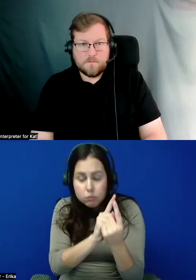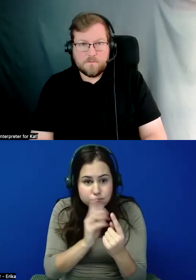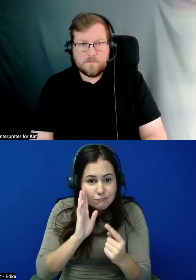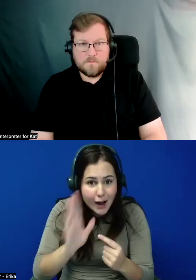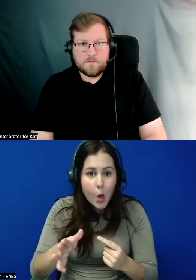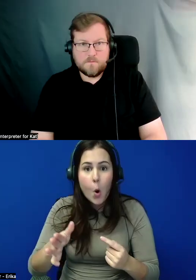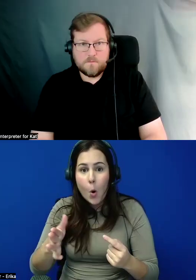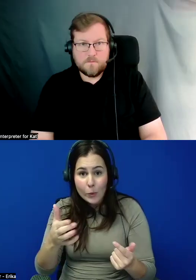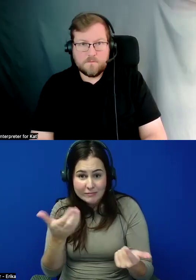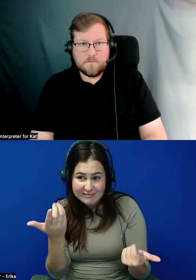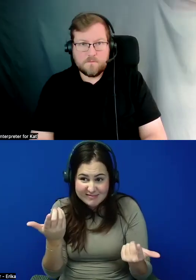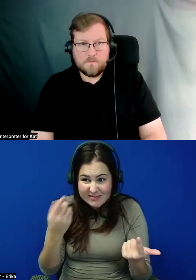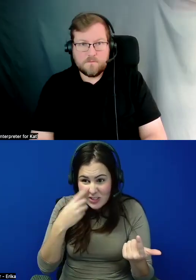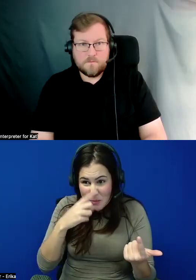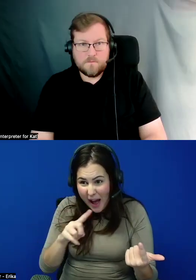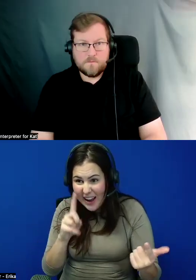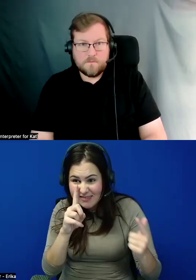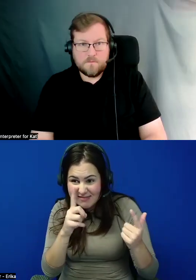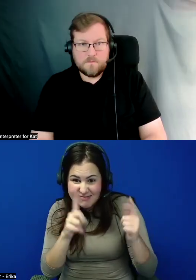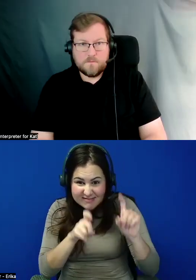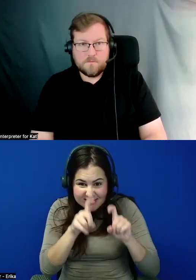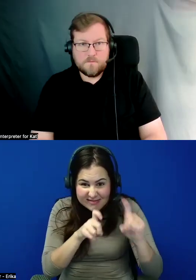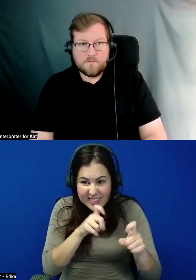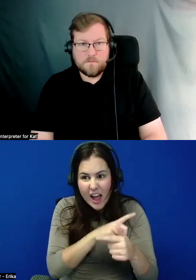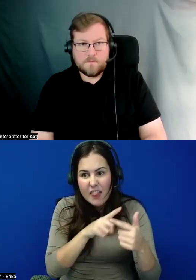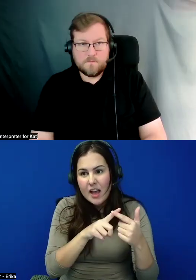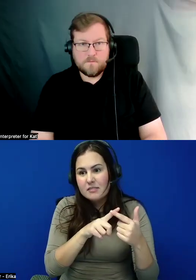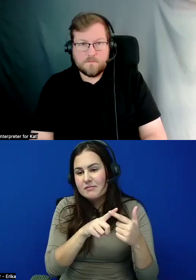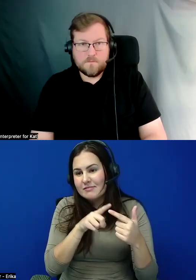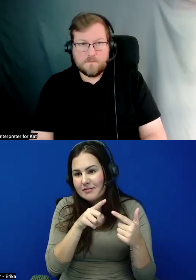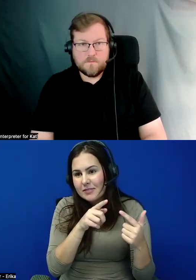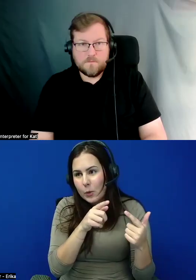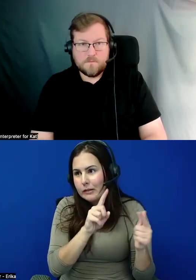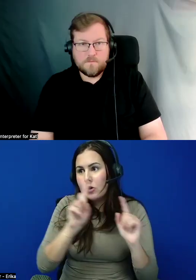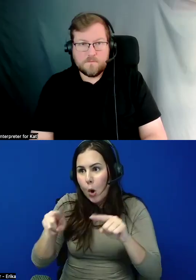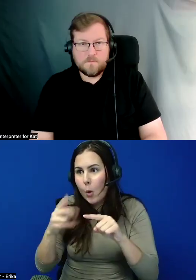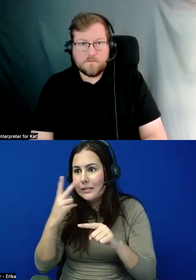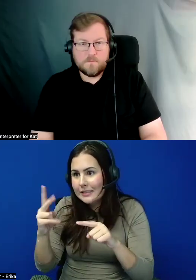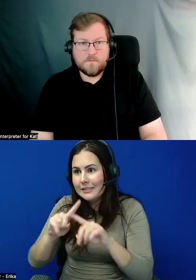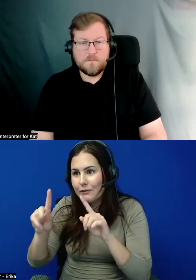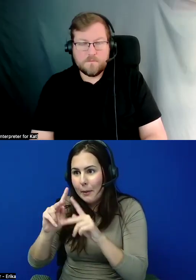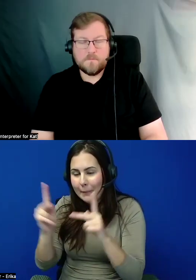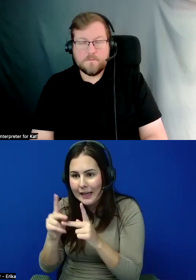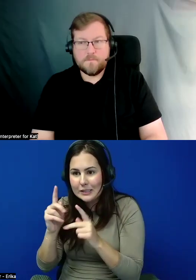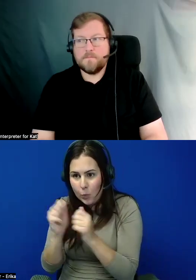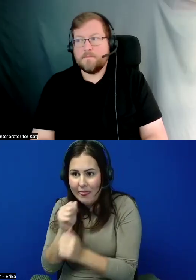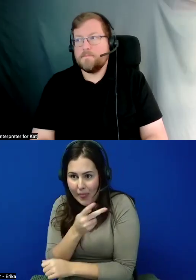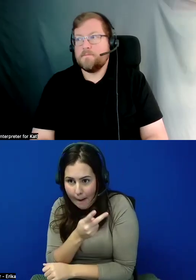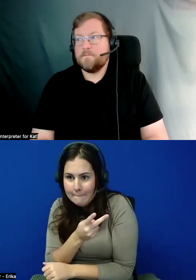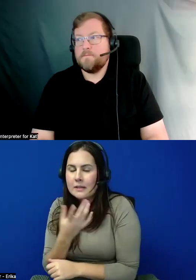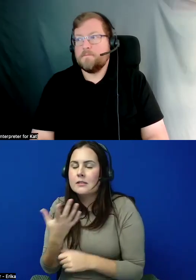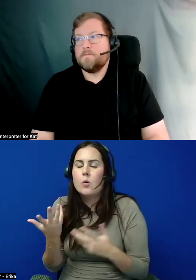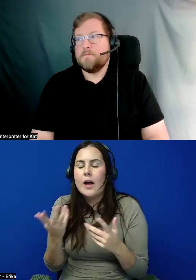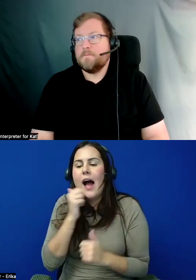this other person who you might want to talk to, and then we'd go look at their place. And then, it was just kind of, we were just out every day